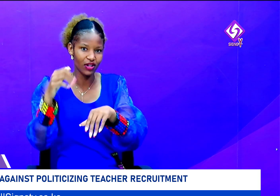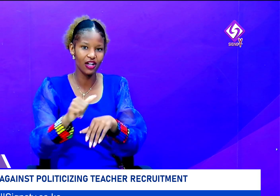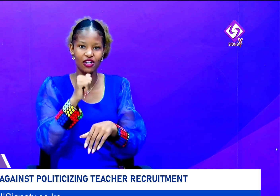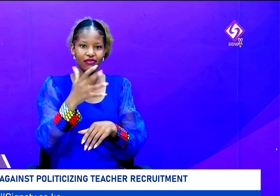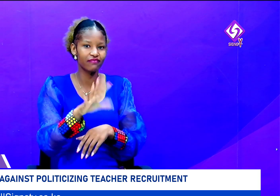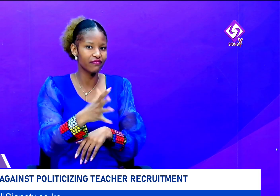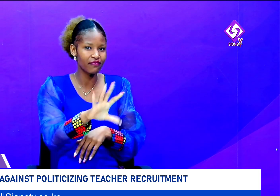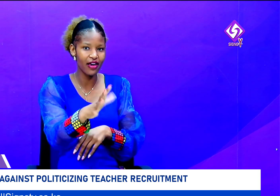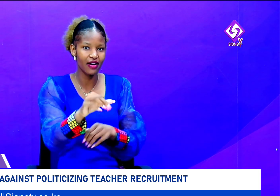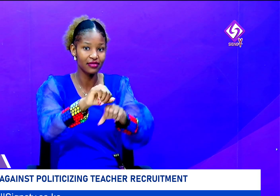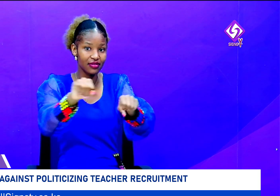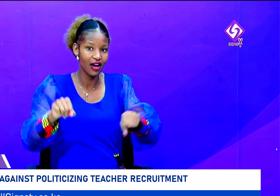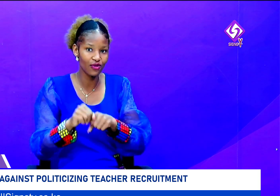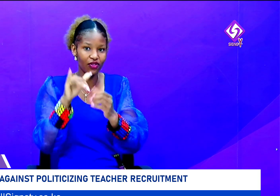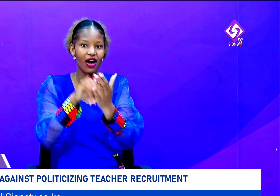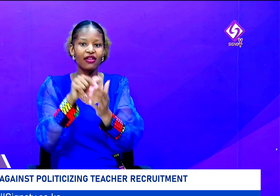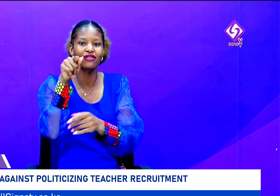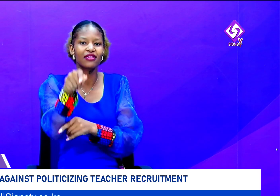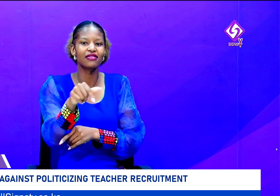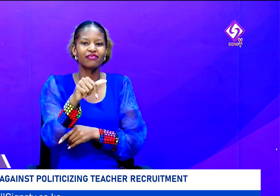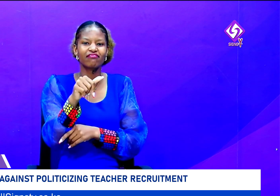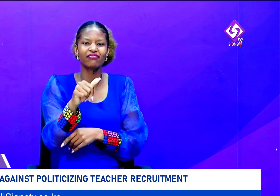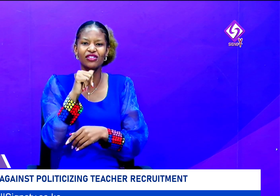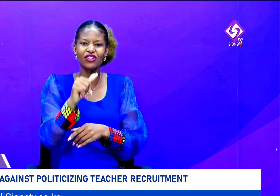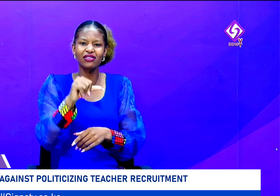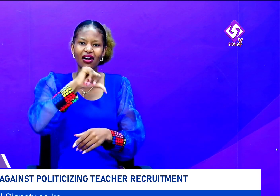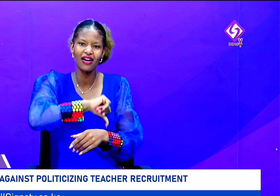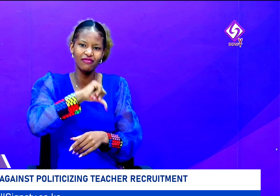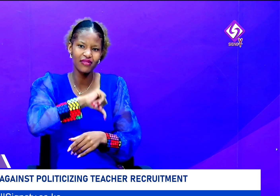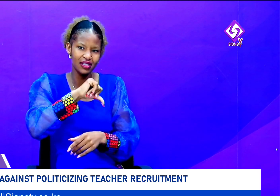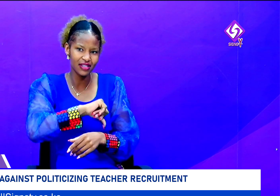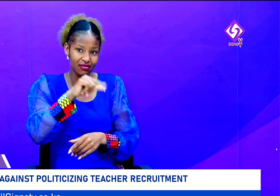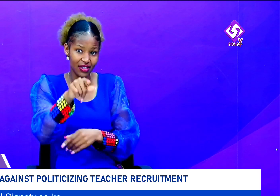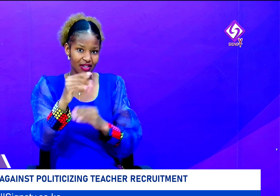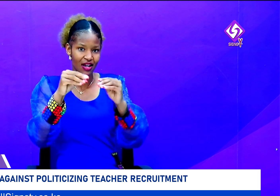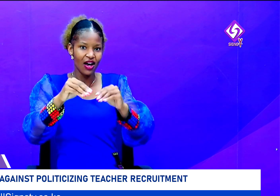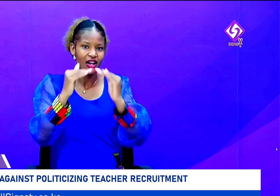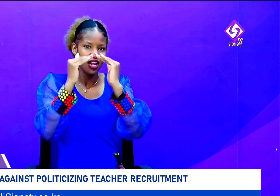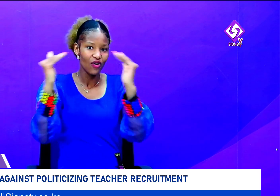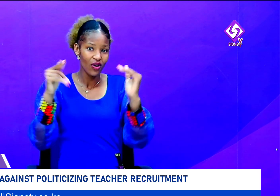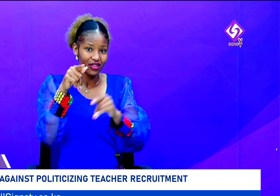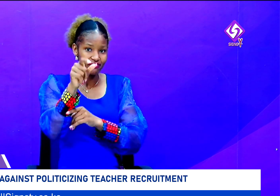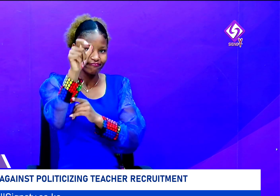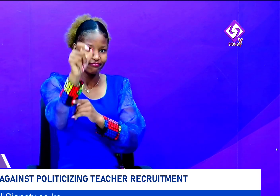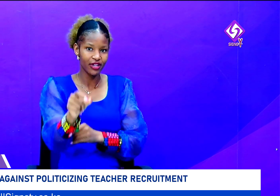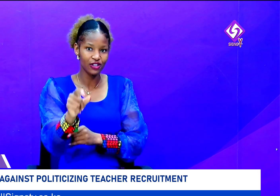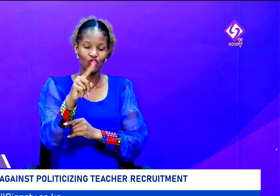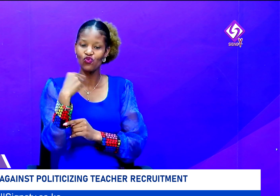KNUT's warning comes amid growing concerns that political interference is undermining merit-based